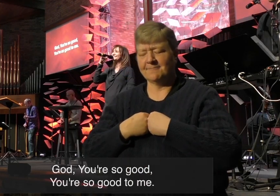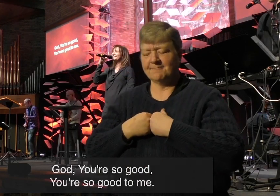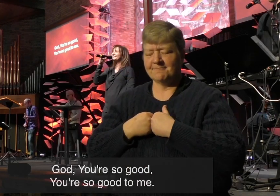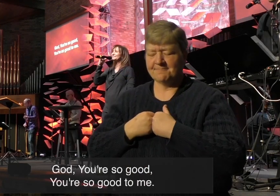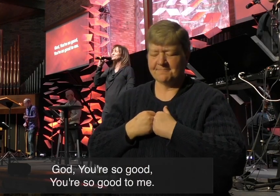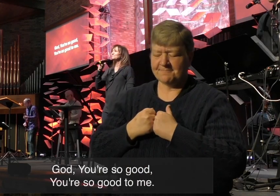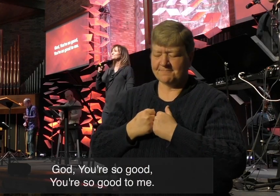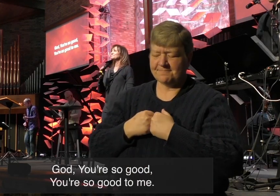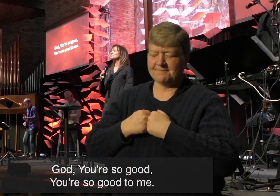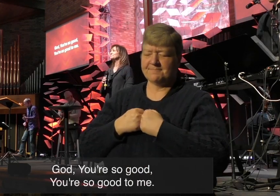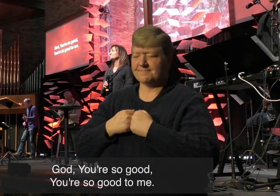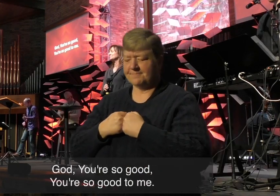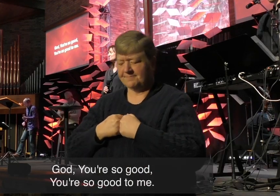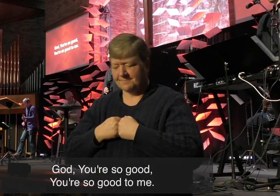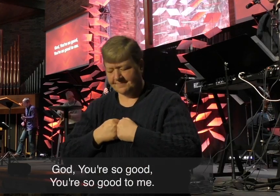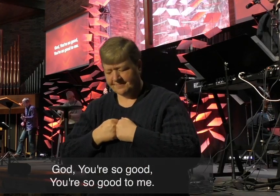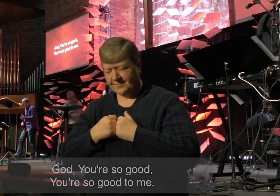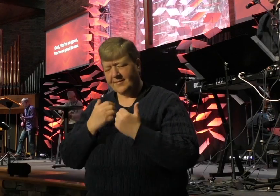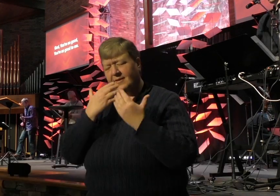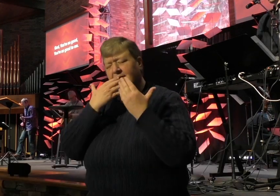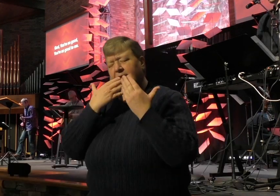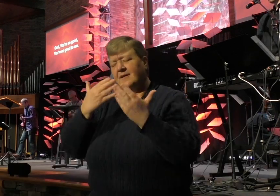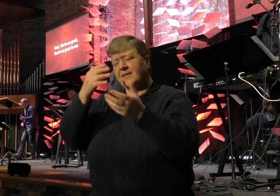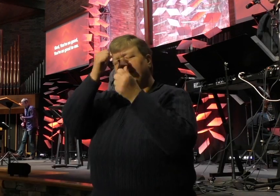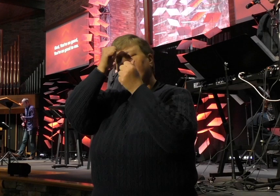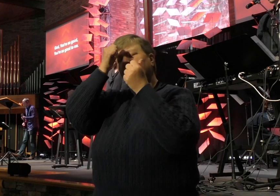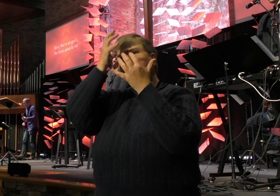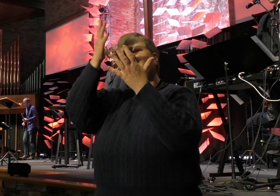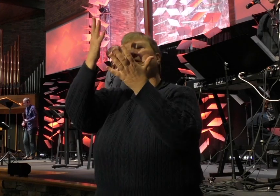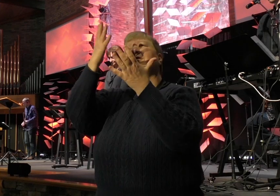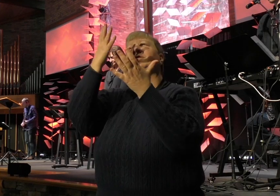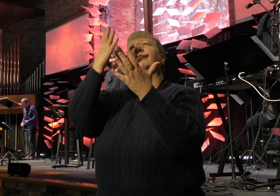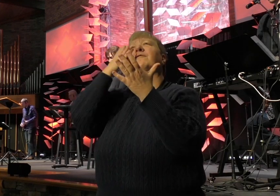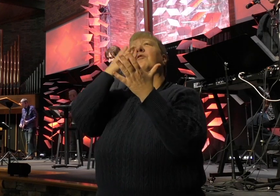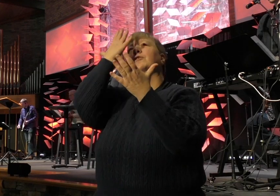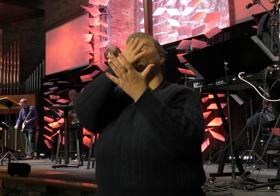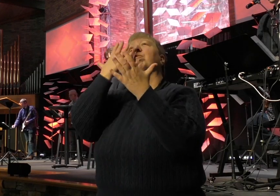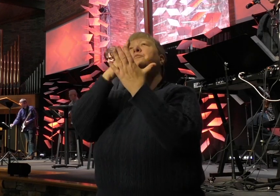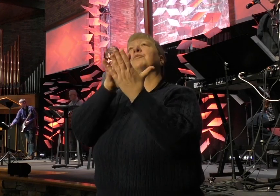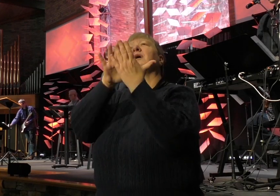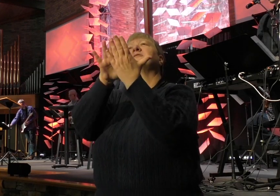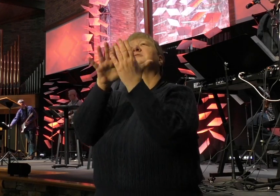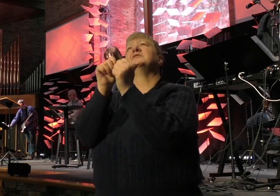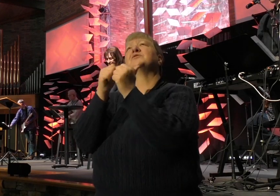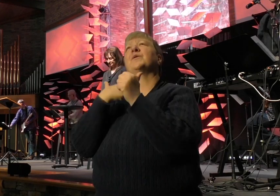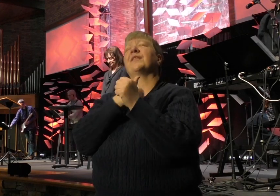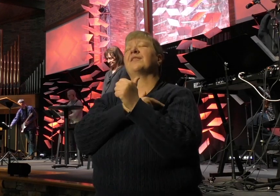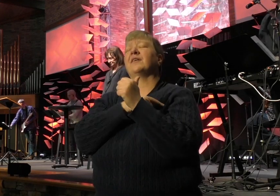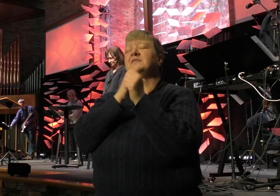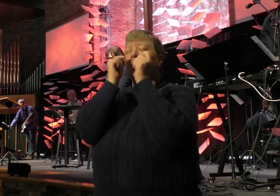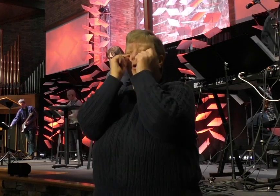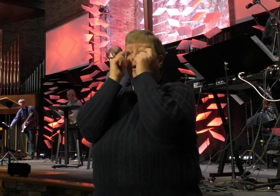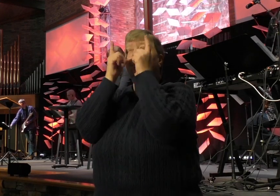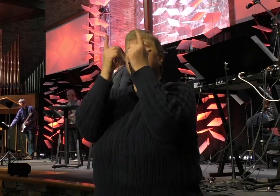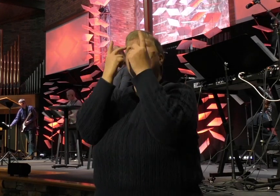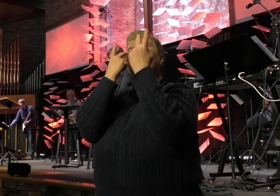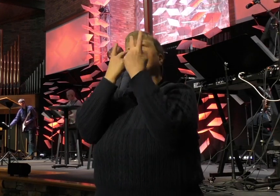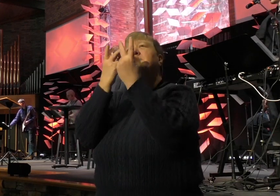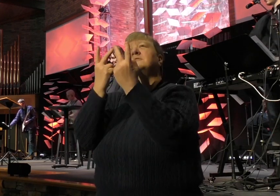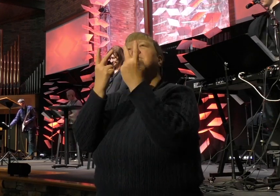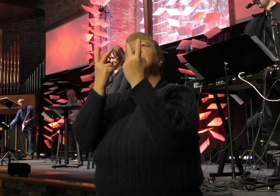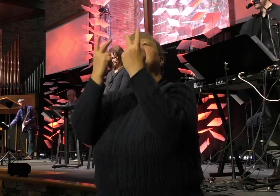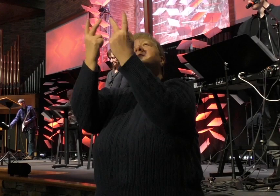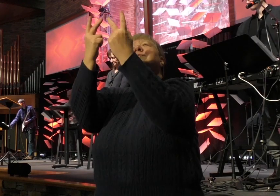With us this morning. Would you open our eyes to gaze upon